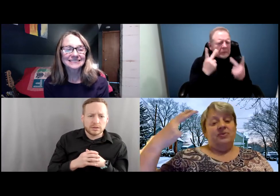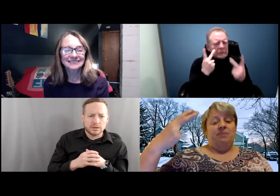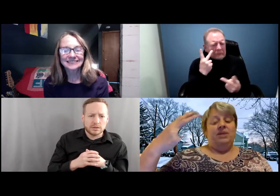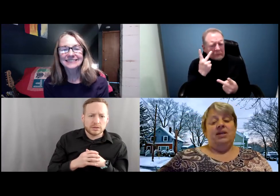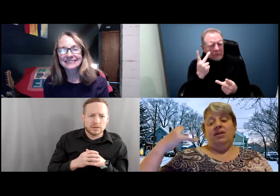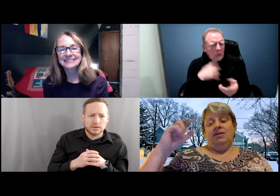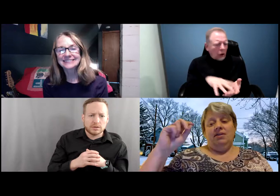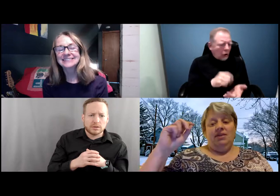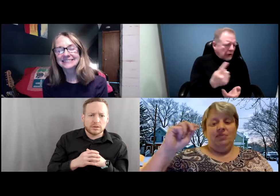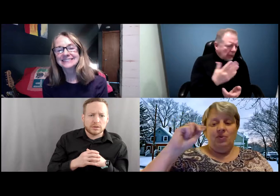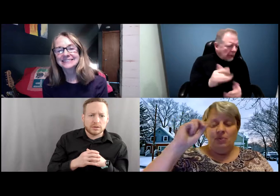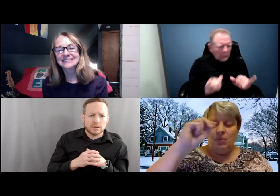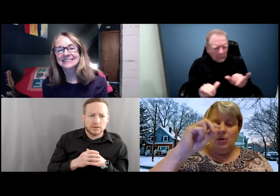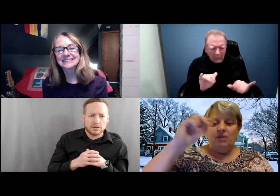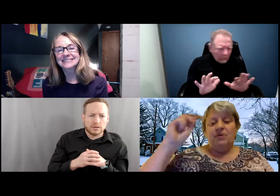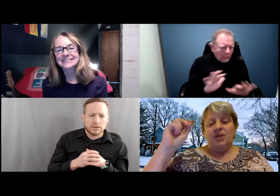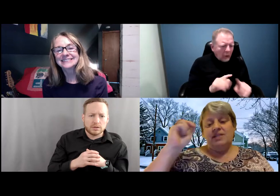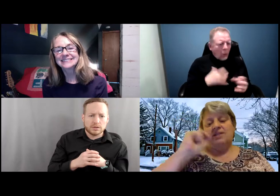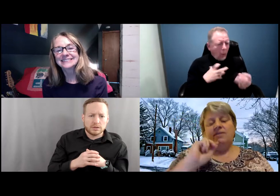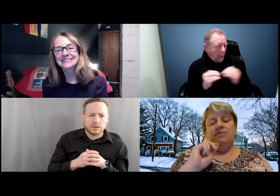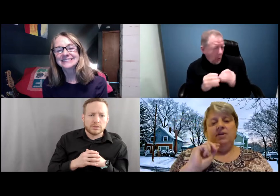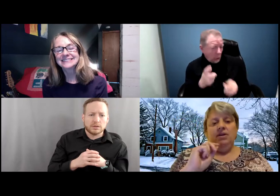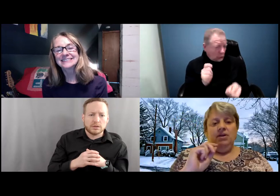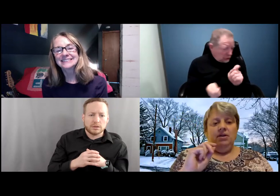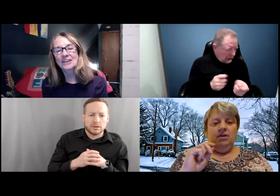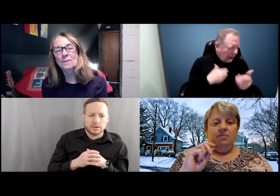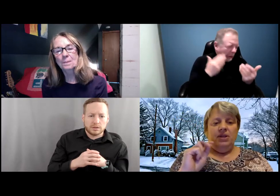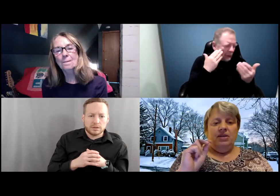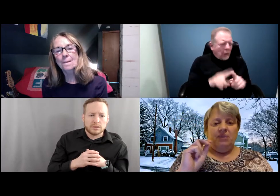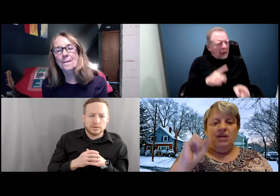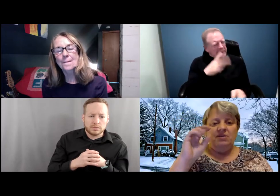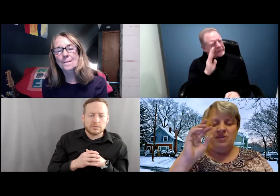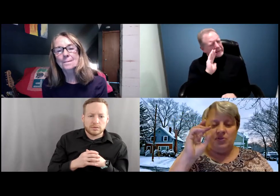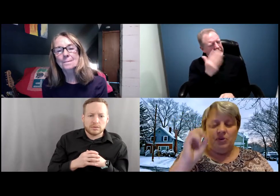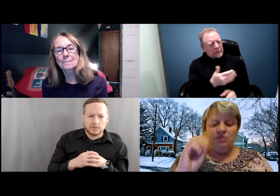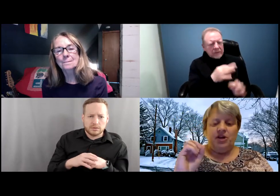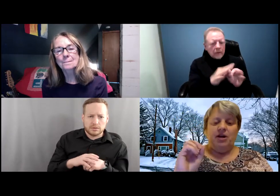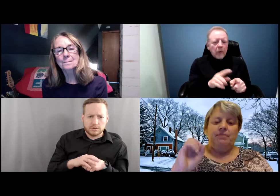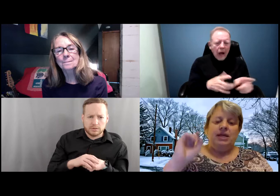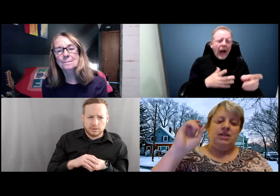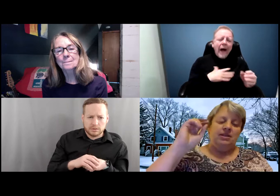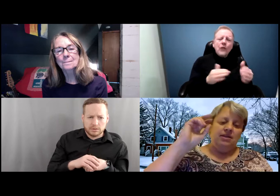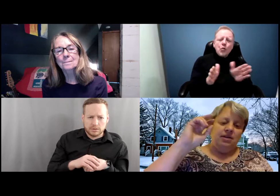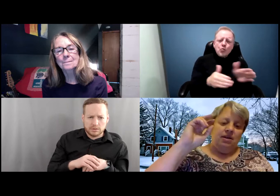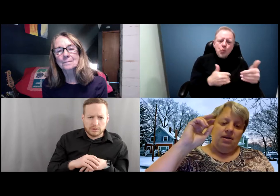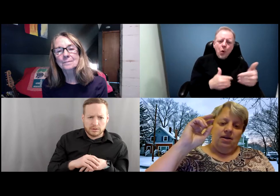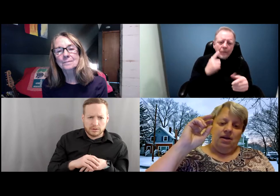learn something that we want more of or less of. But because there's room for